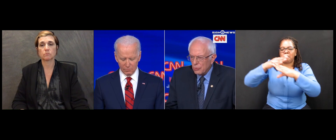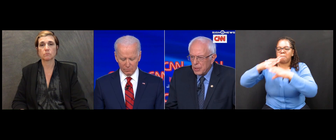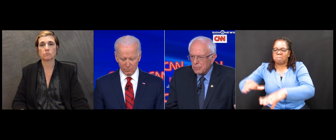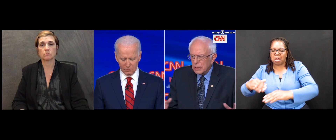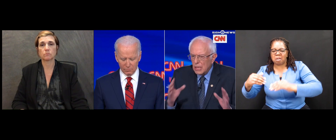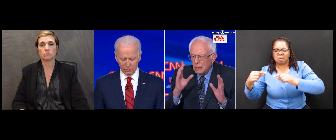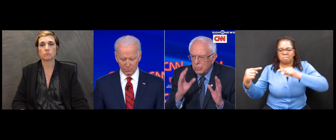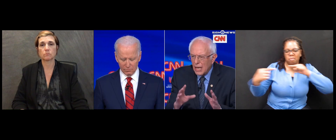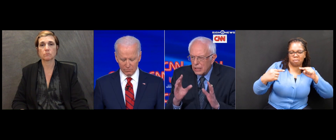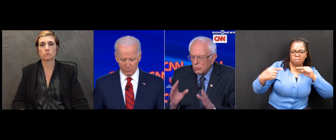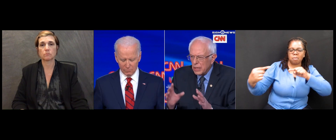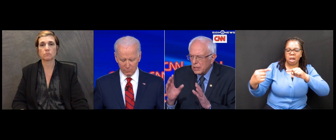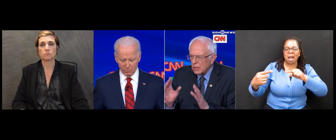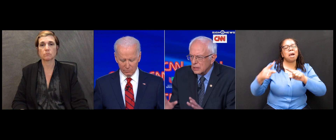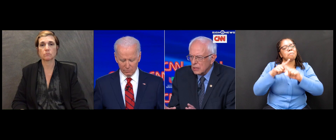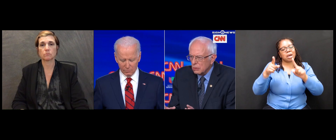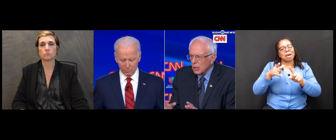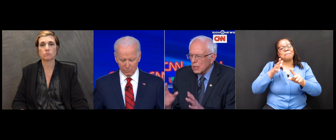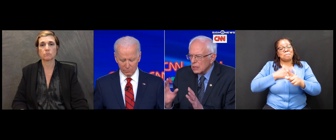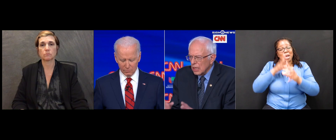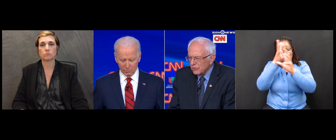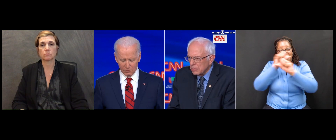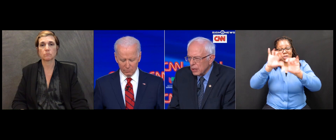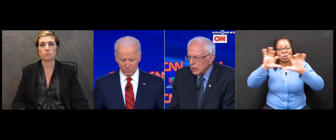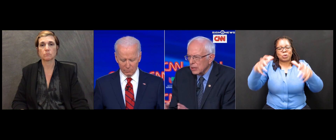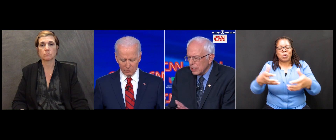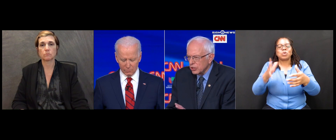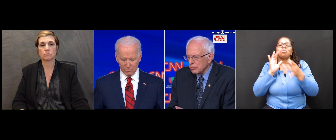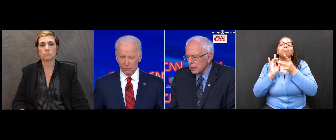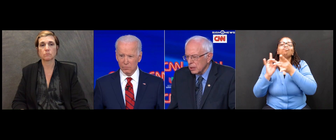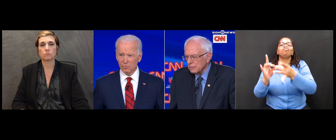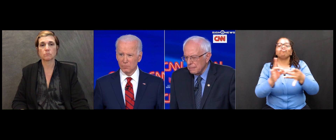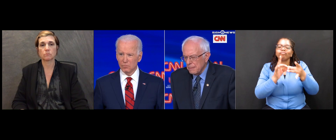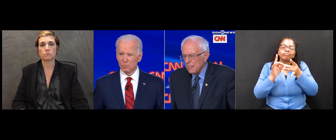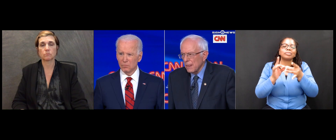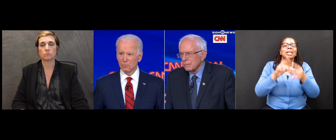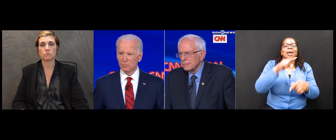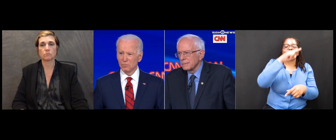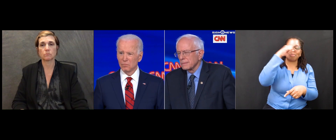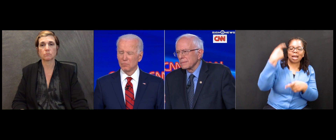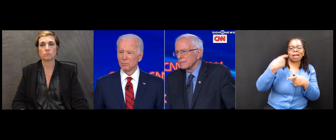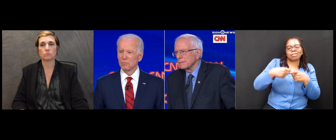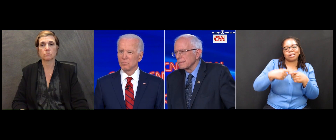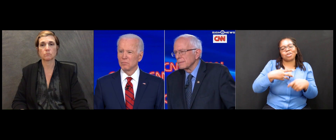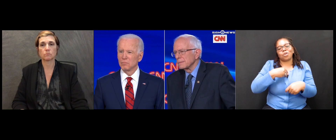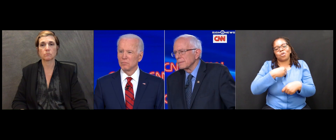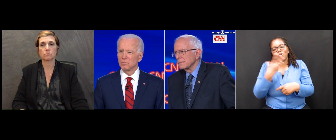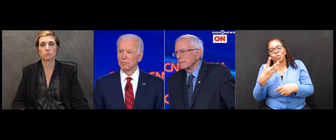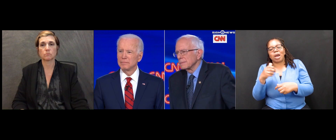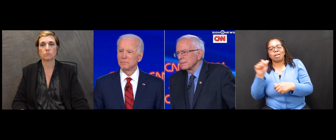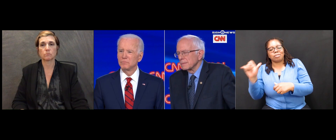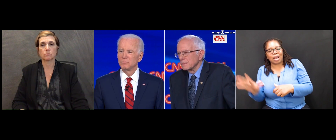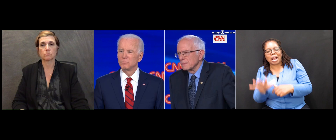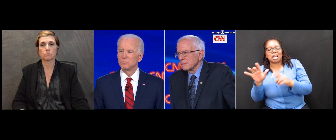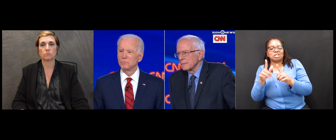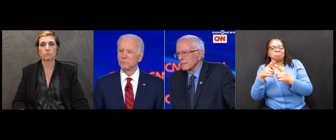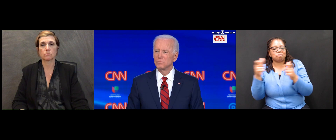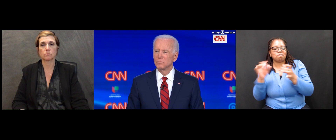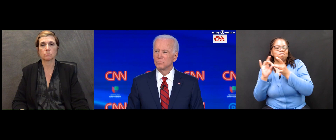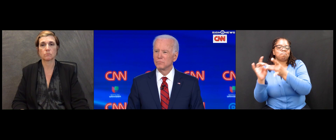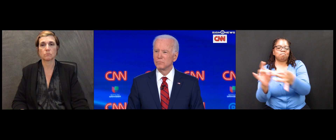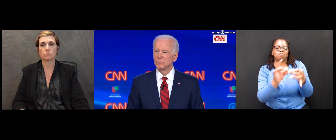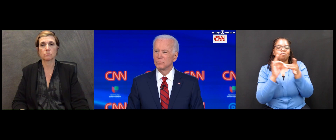brings our people together, black and white and Latino, Native American, Asian American. Thank you, Senator Sanders. Vice President Biden, you